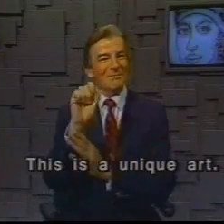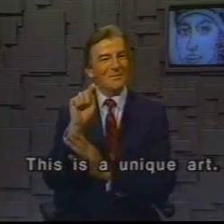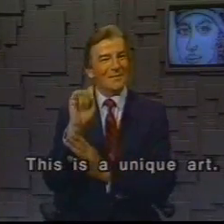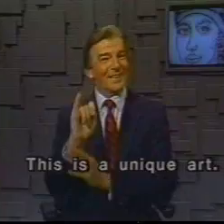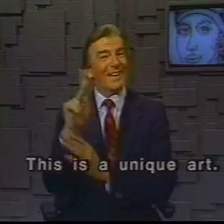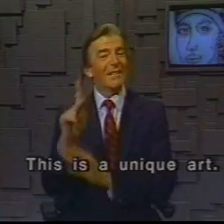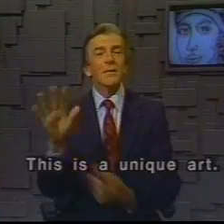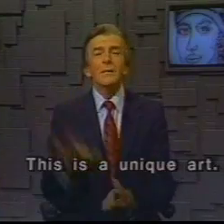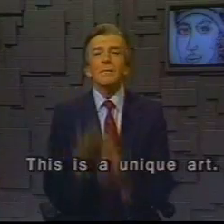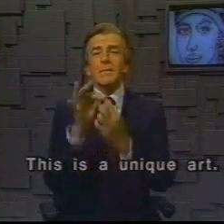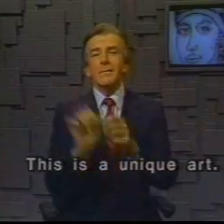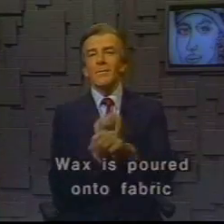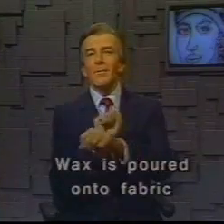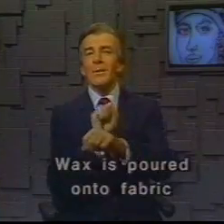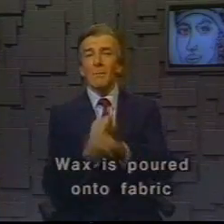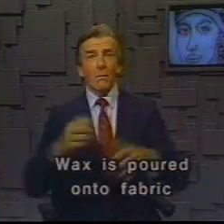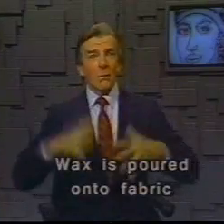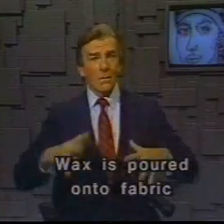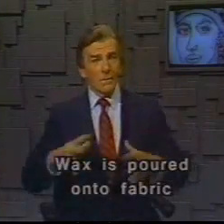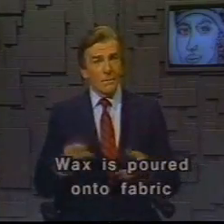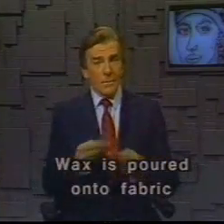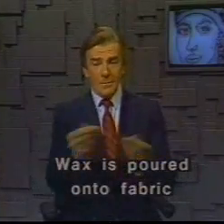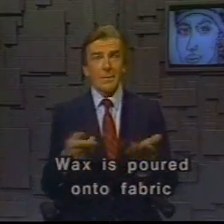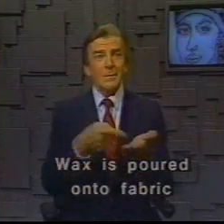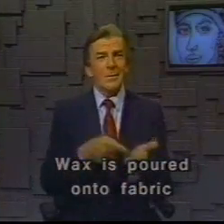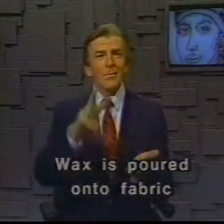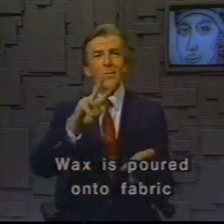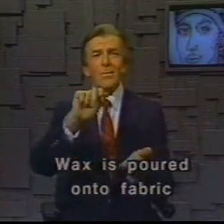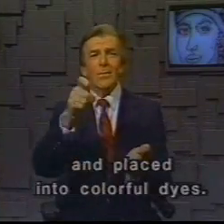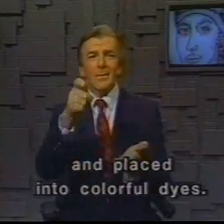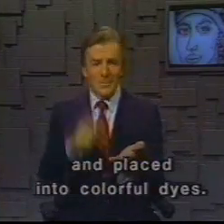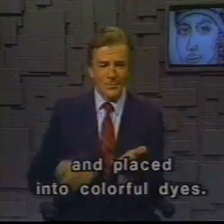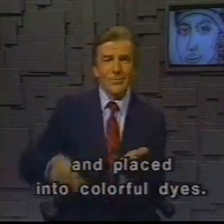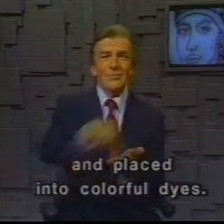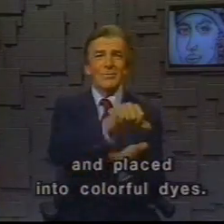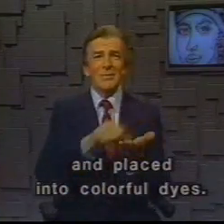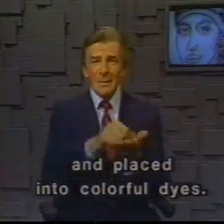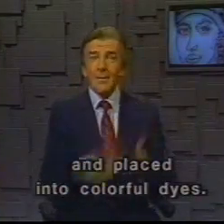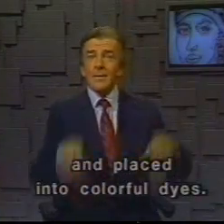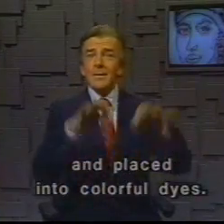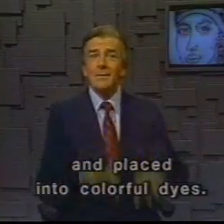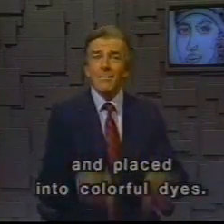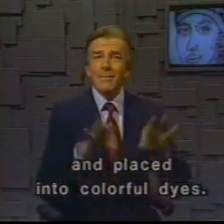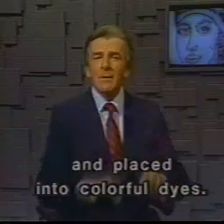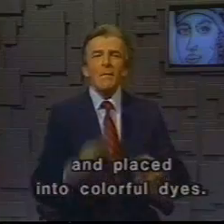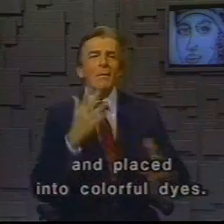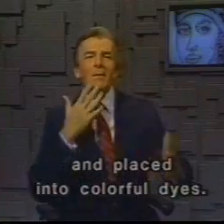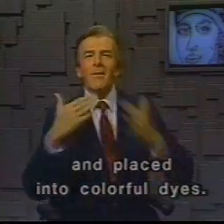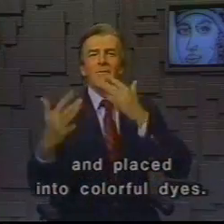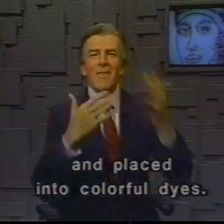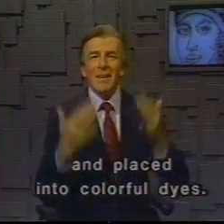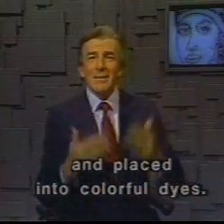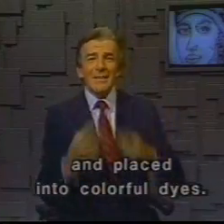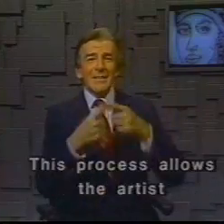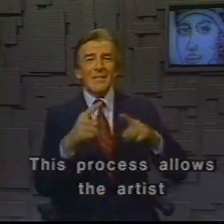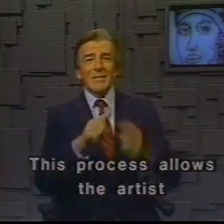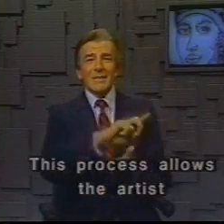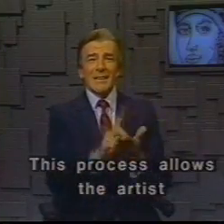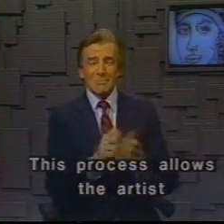art. Wax is poured onto fabric and placed into colorful dyes. This process allows the